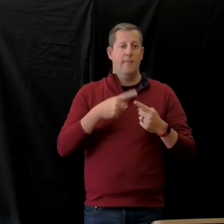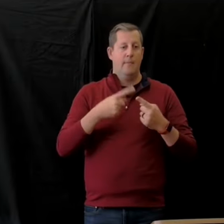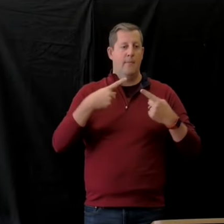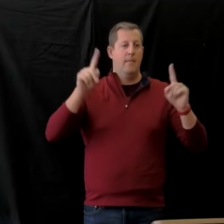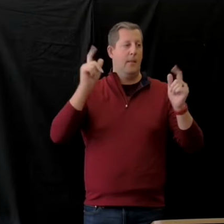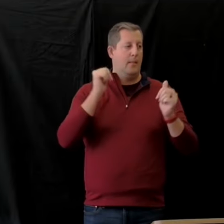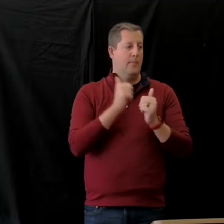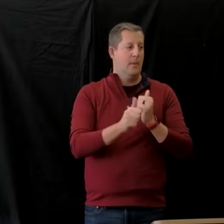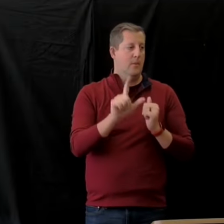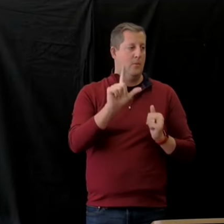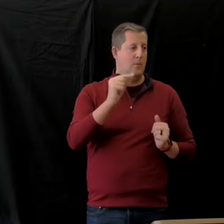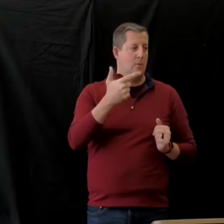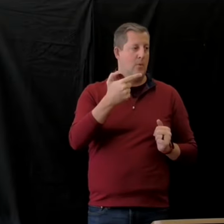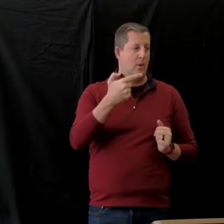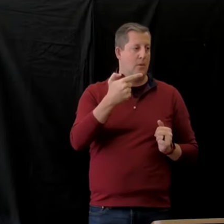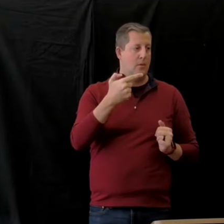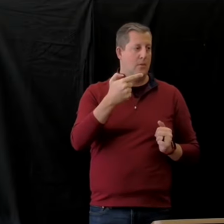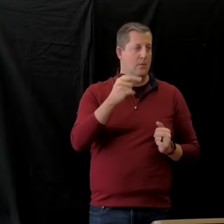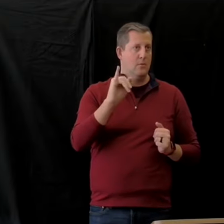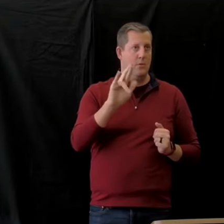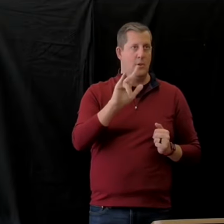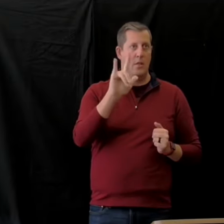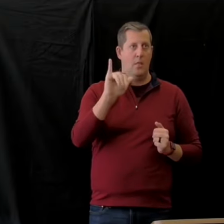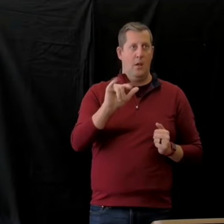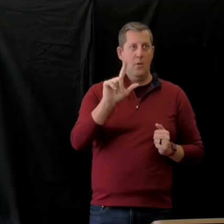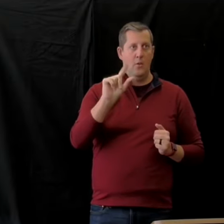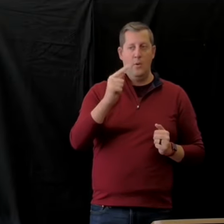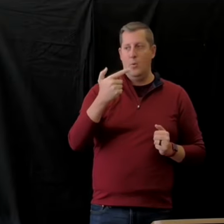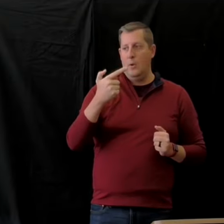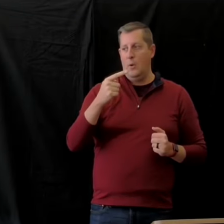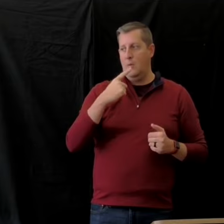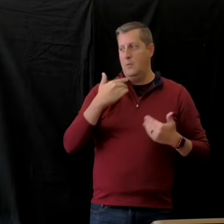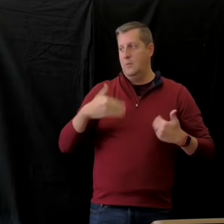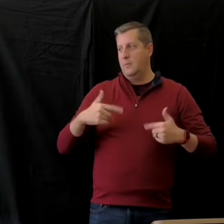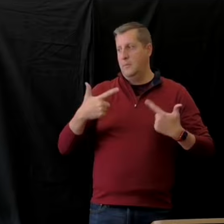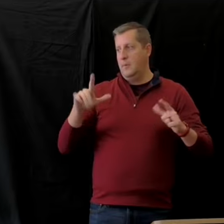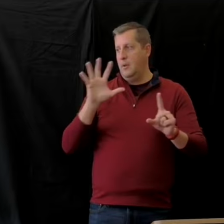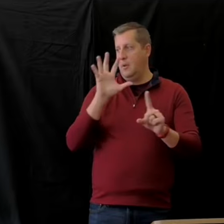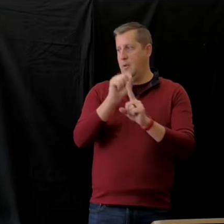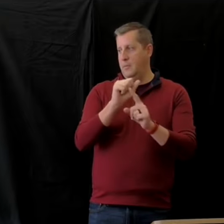but I finally passed in 2021.